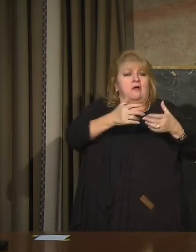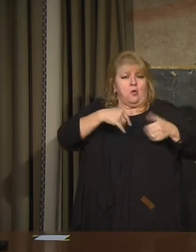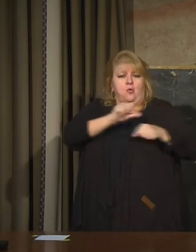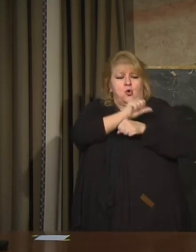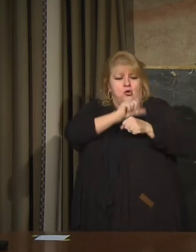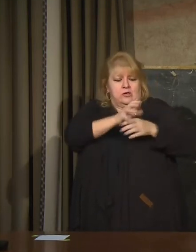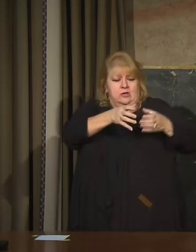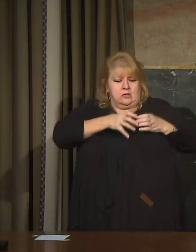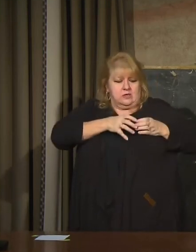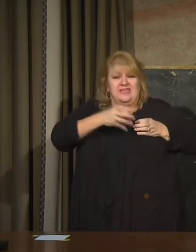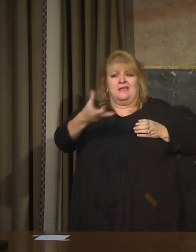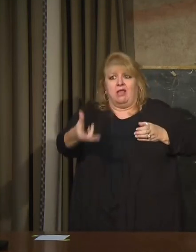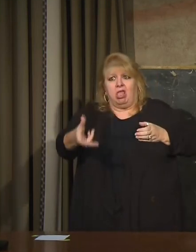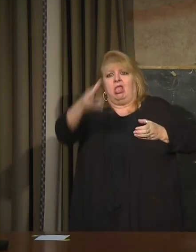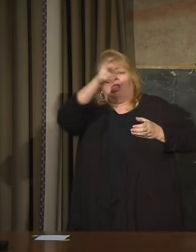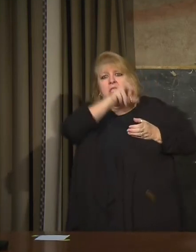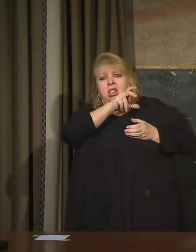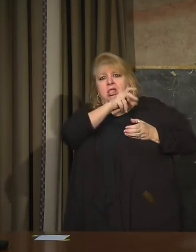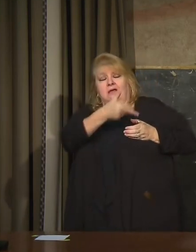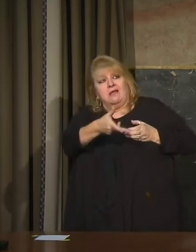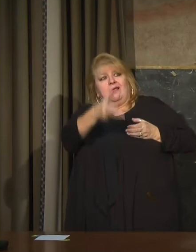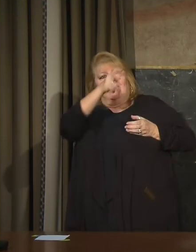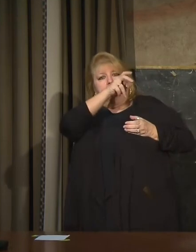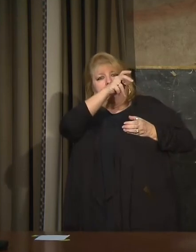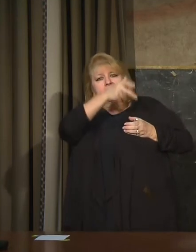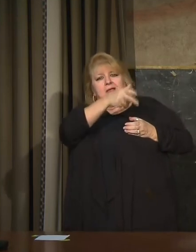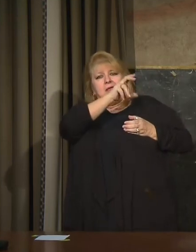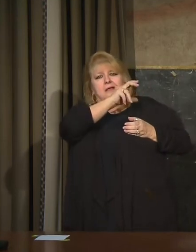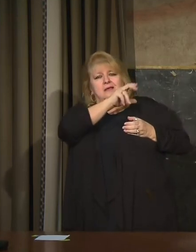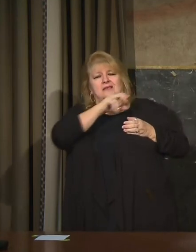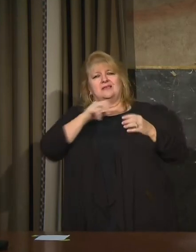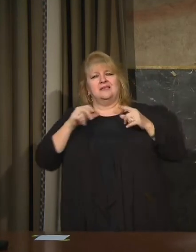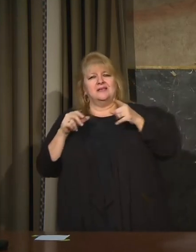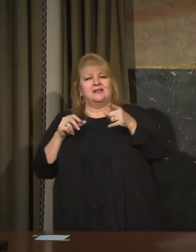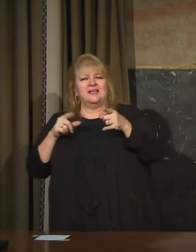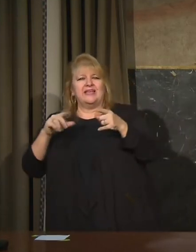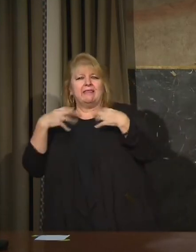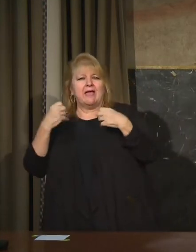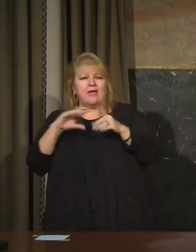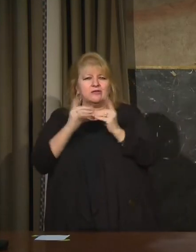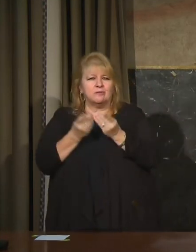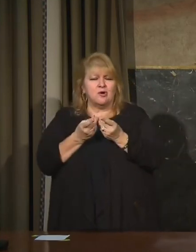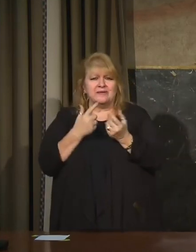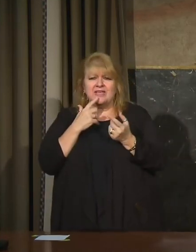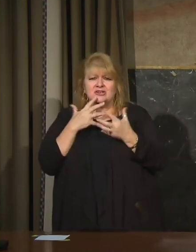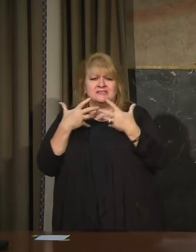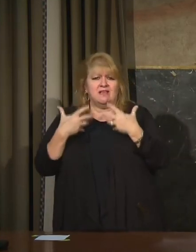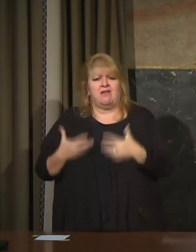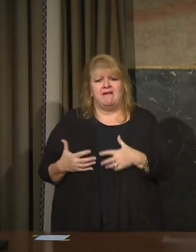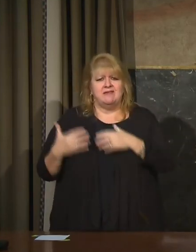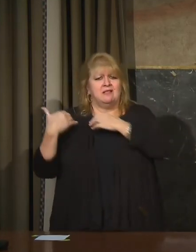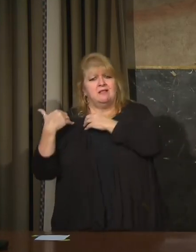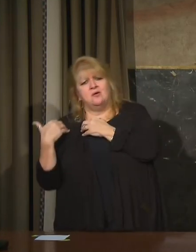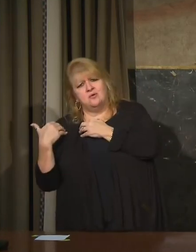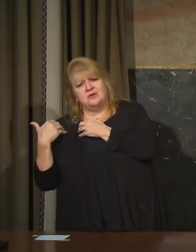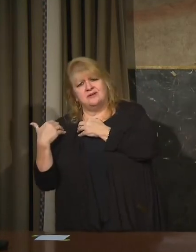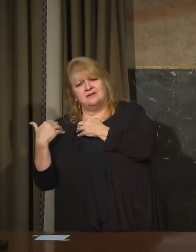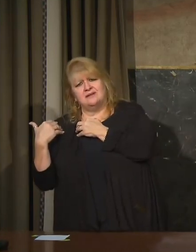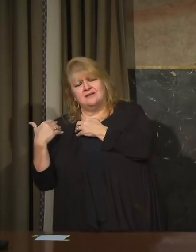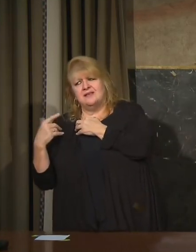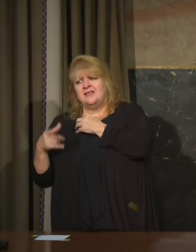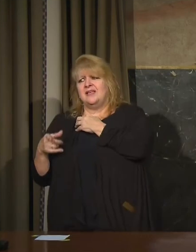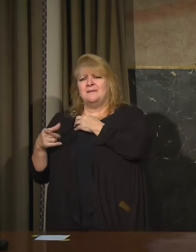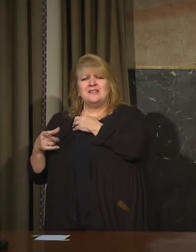Health Department. So I guess I'm just wondering, are you looking at adding staff over there? I mean, how many different things can they be expected